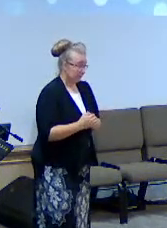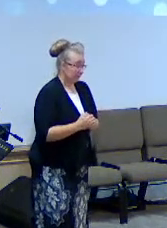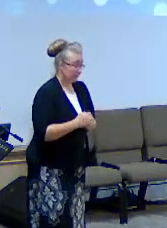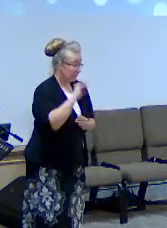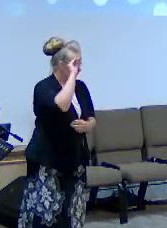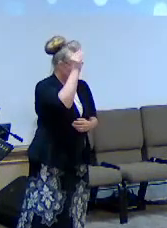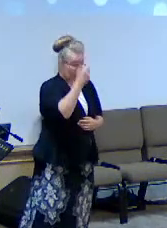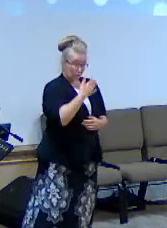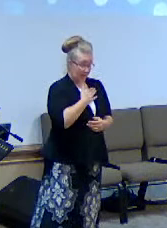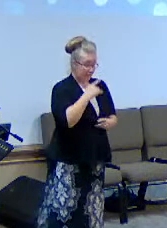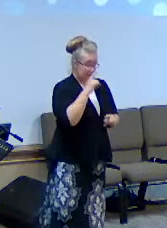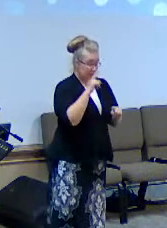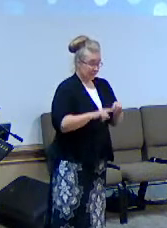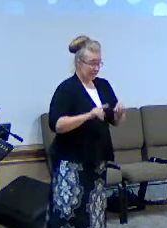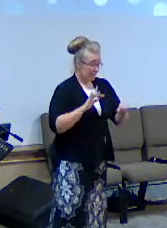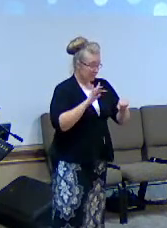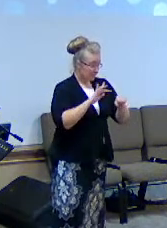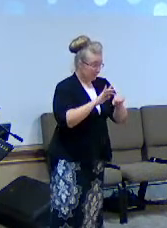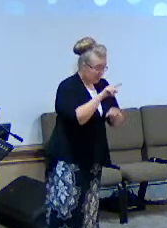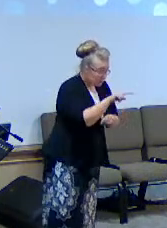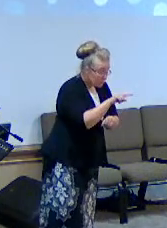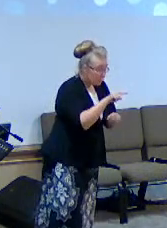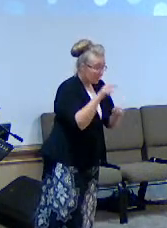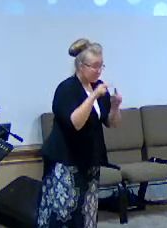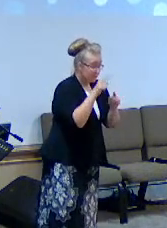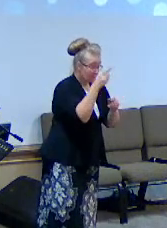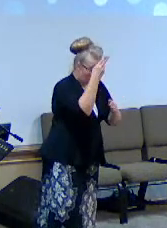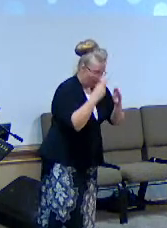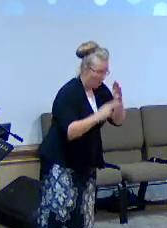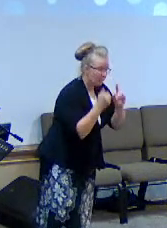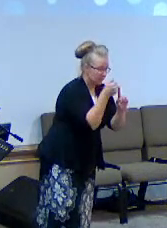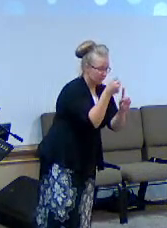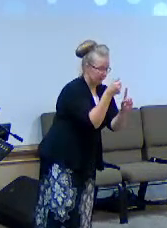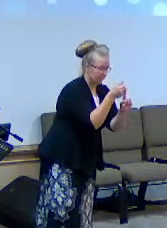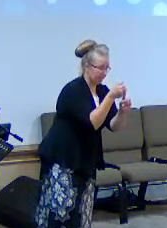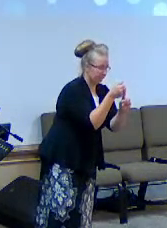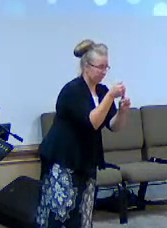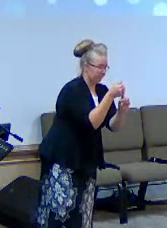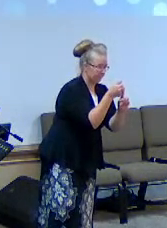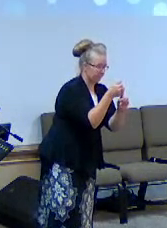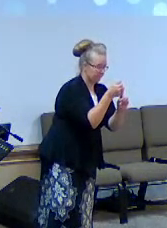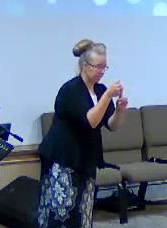Grace can't get to you until you humble yourself.